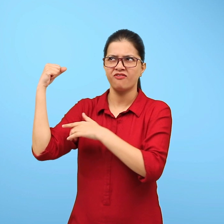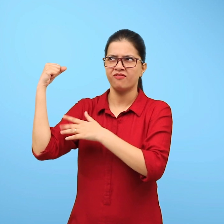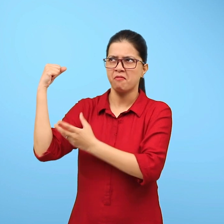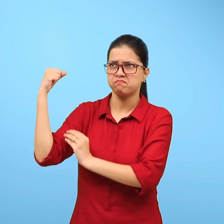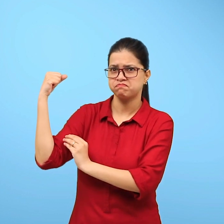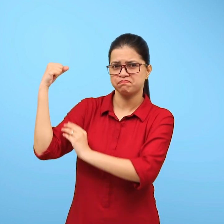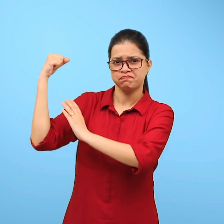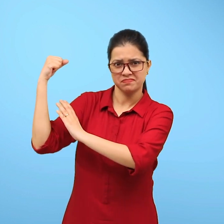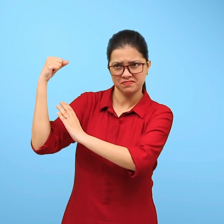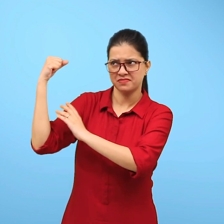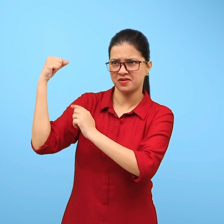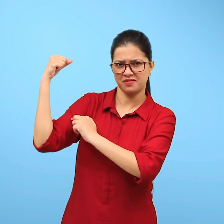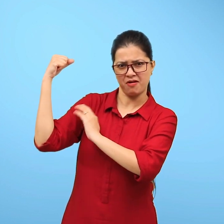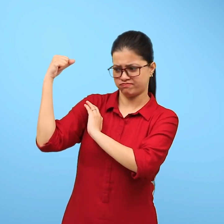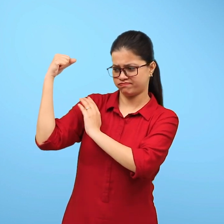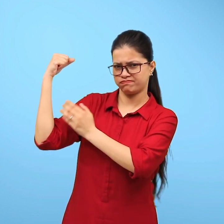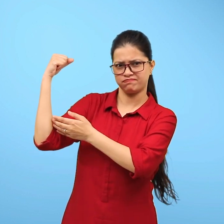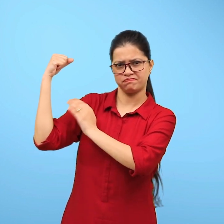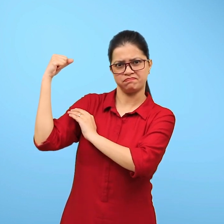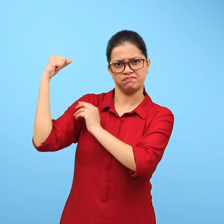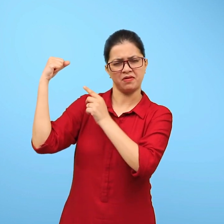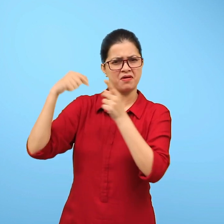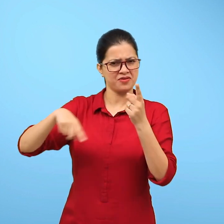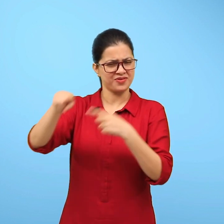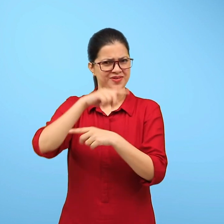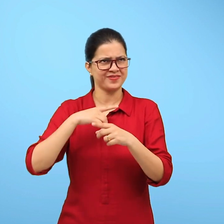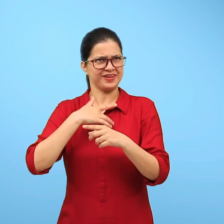Do you observe a swollen region is the upper arm?